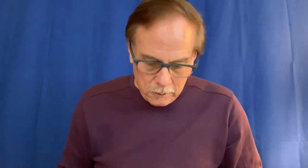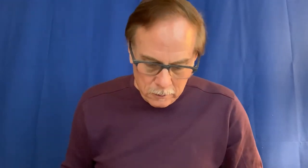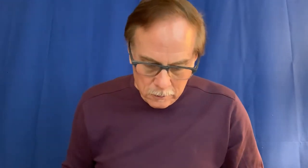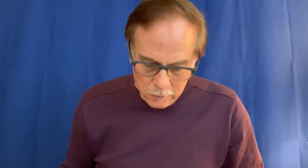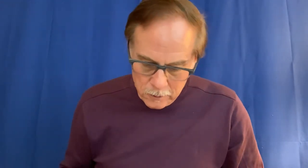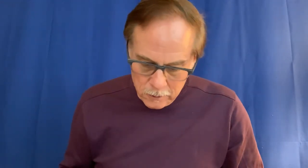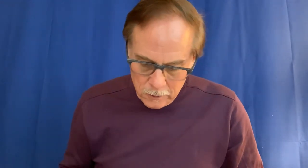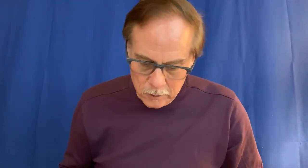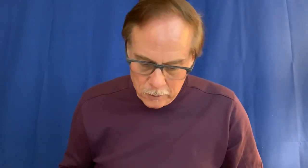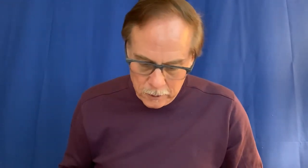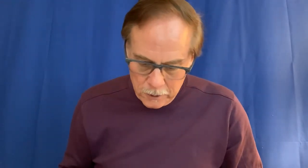What are they doing?